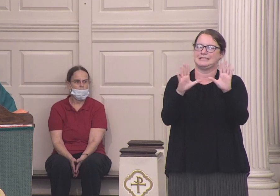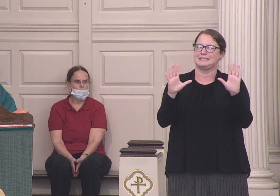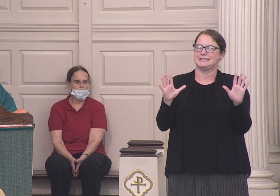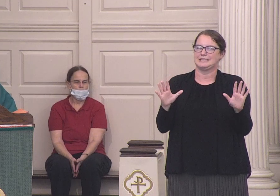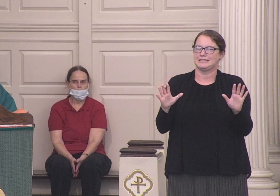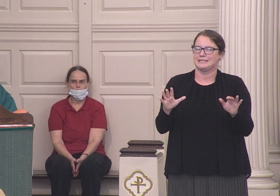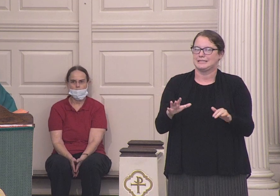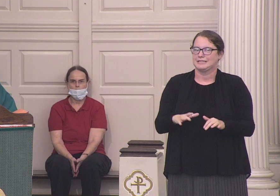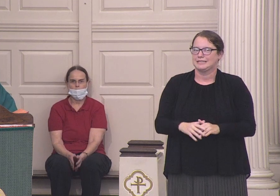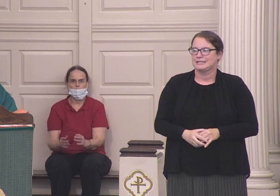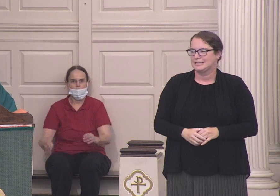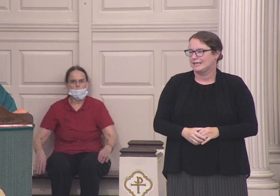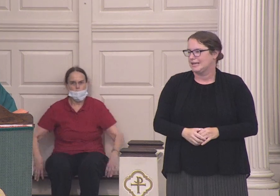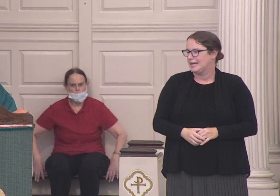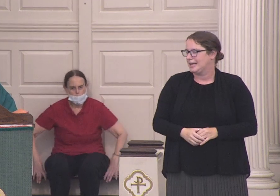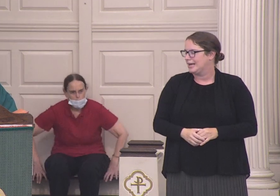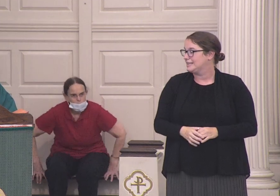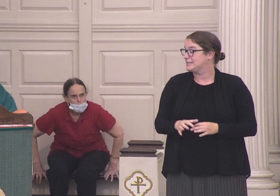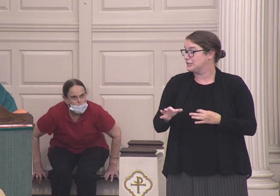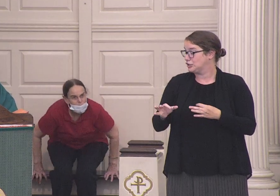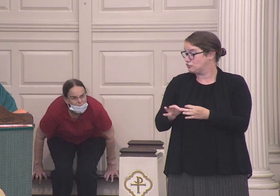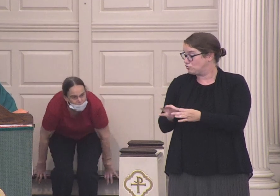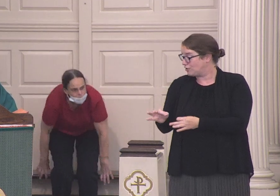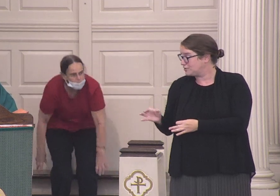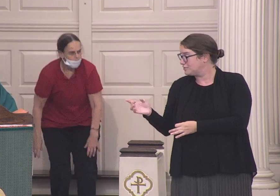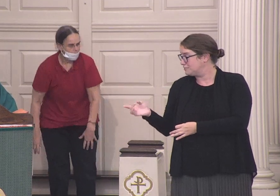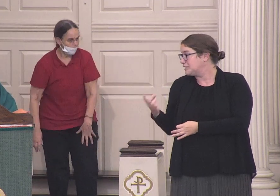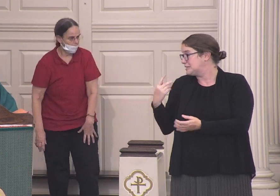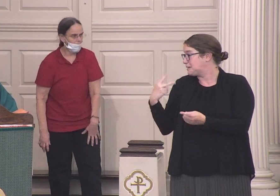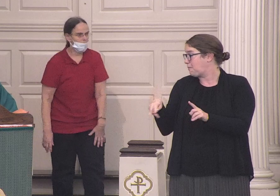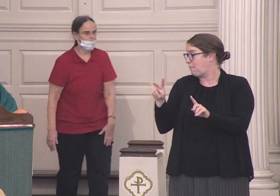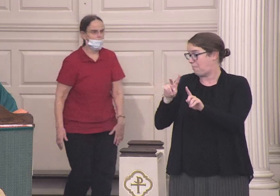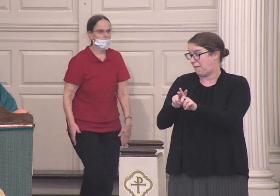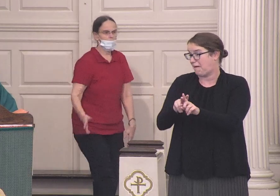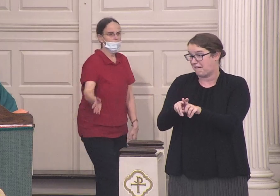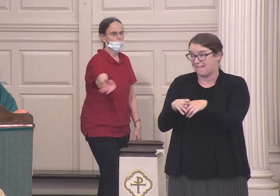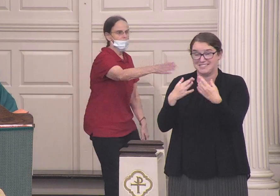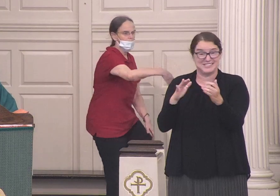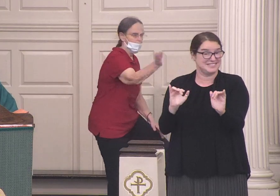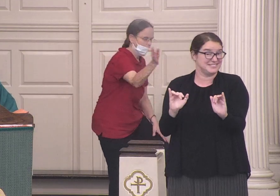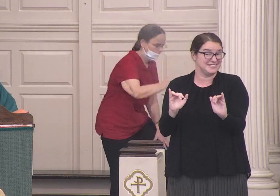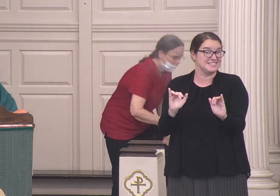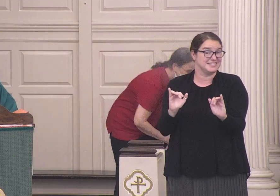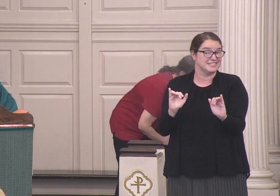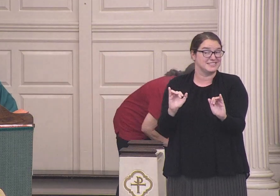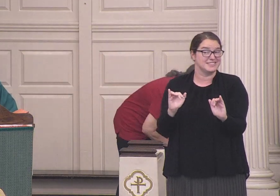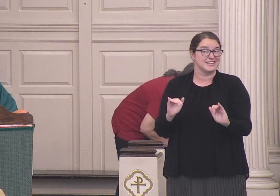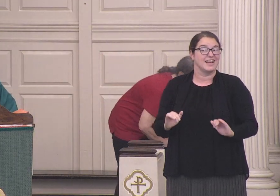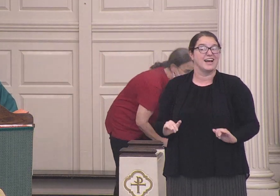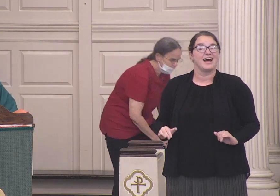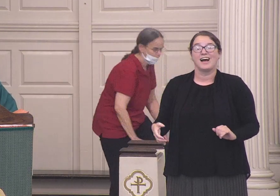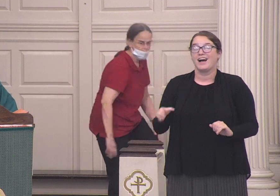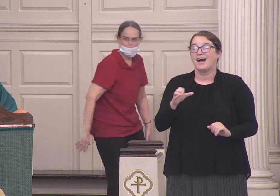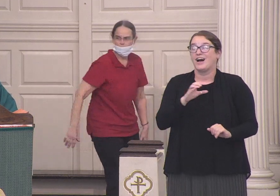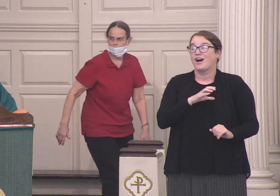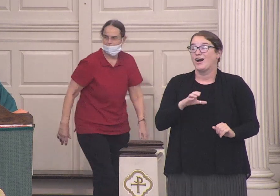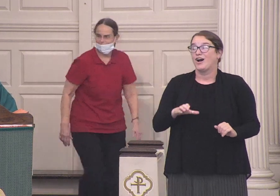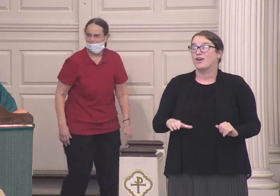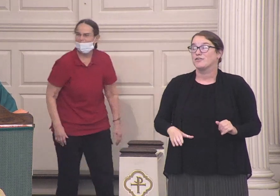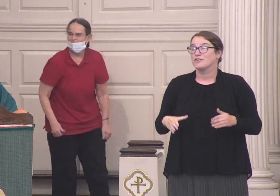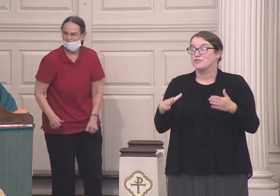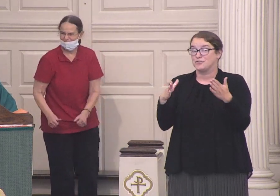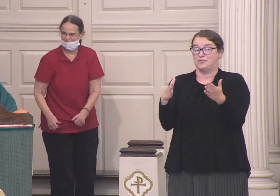And these instructions are still, you know, relevant even during our time. A Christian is one that lives a